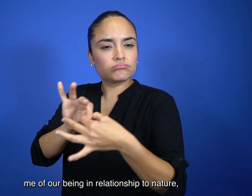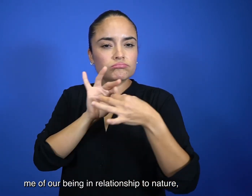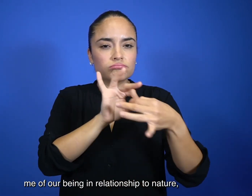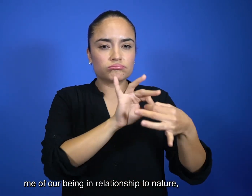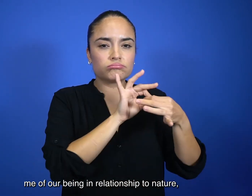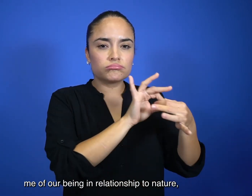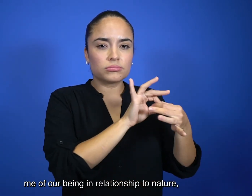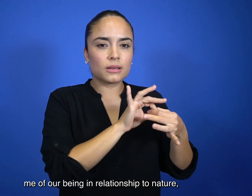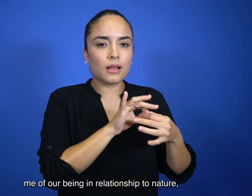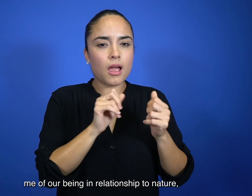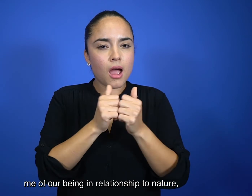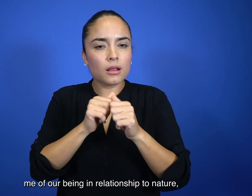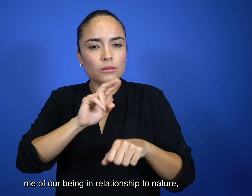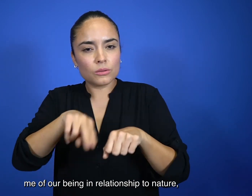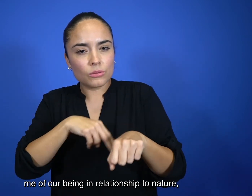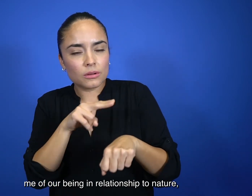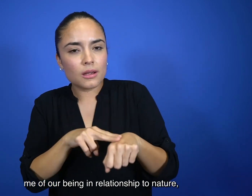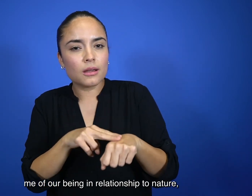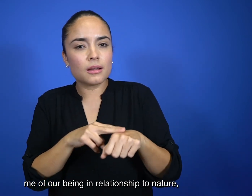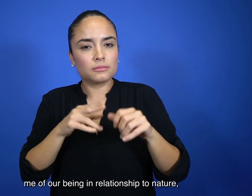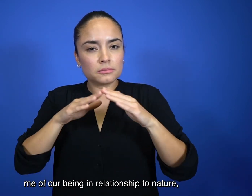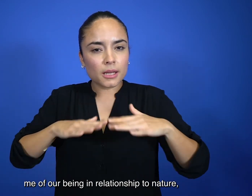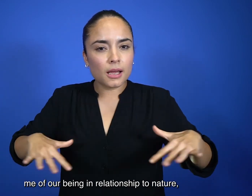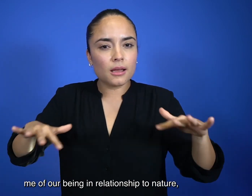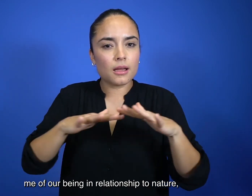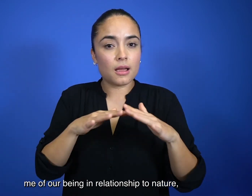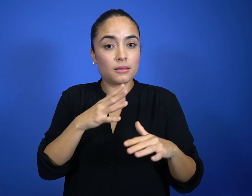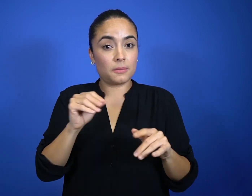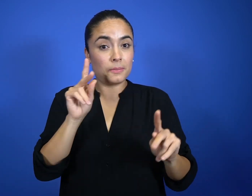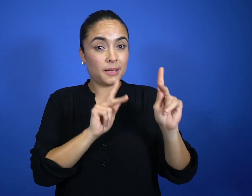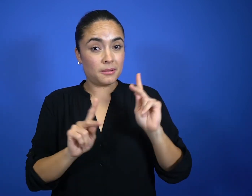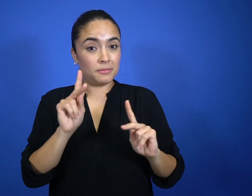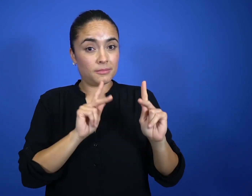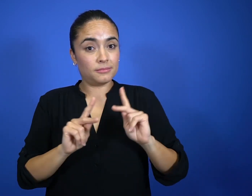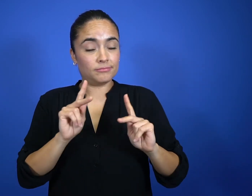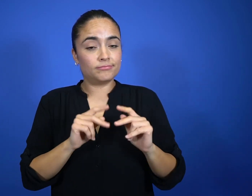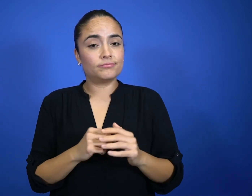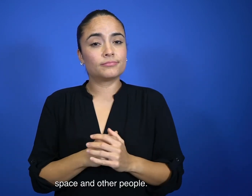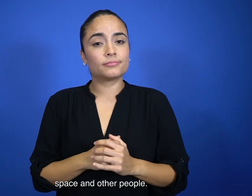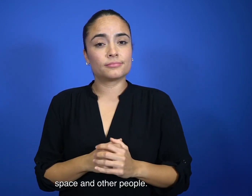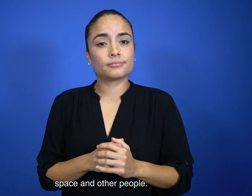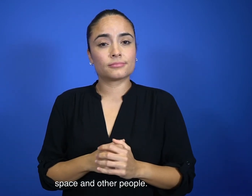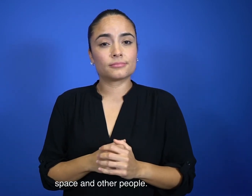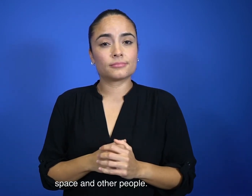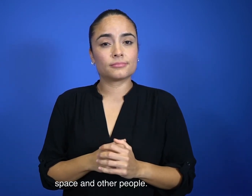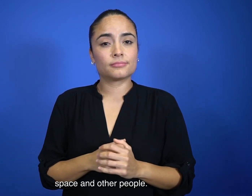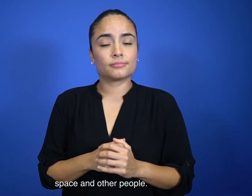in relationship to nature, space, and other people.